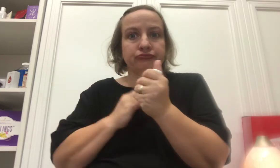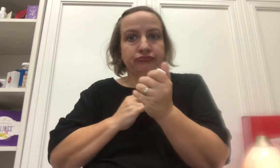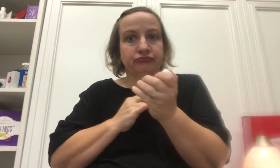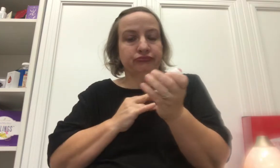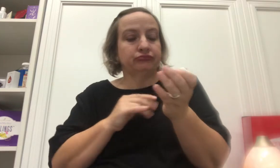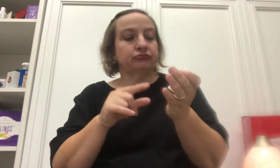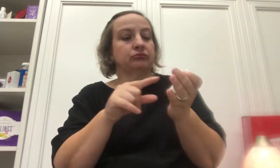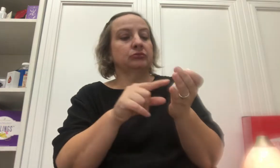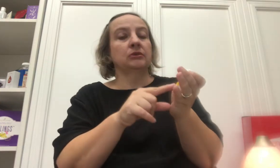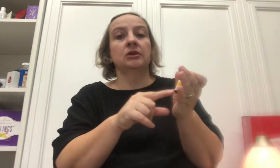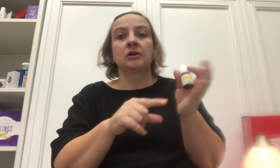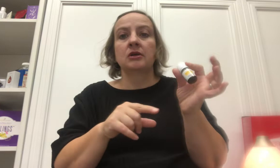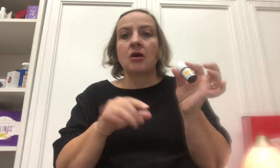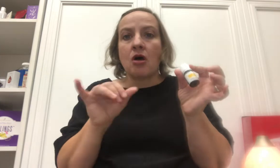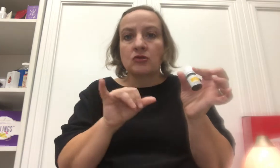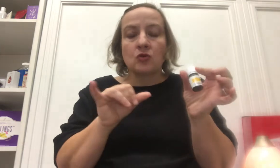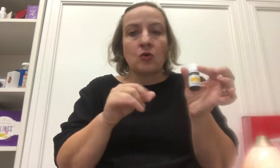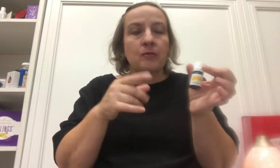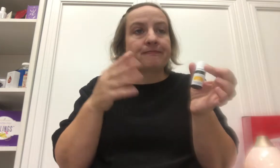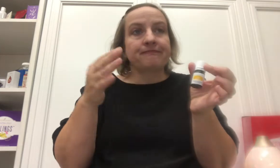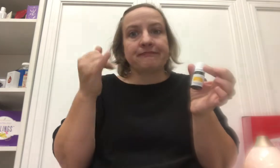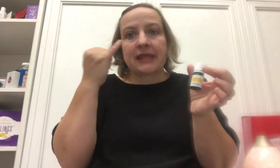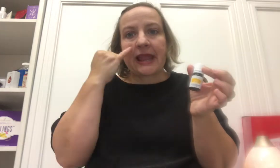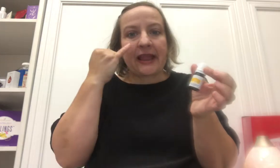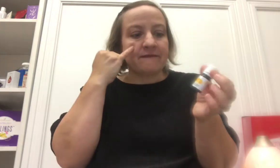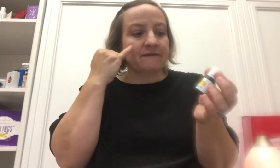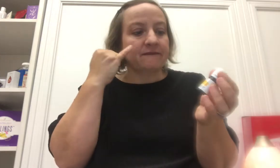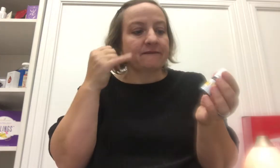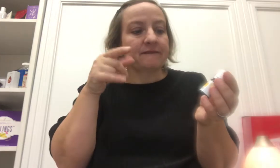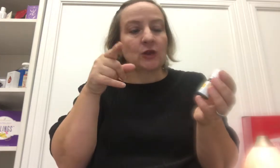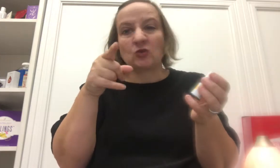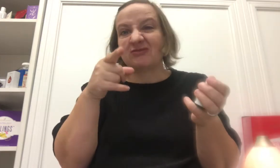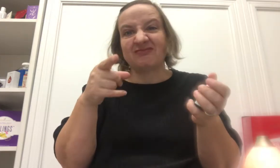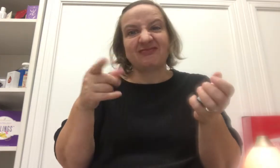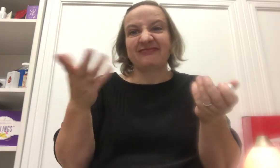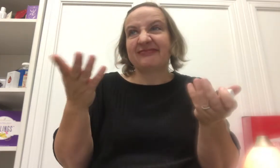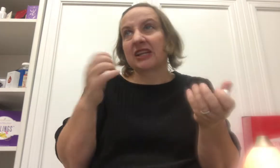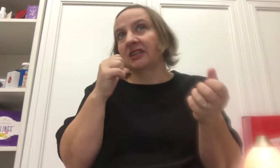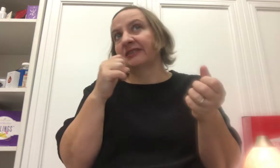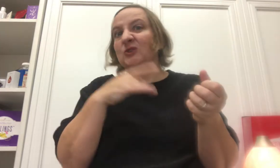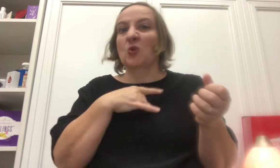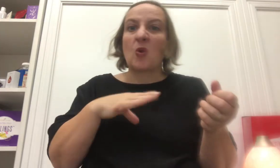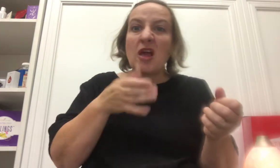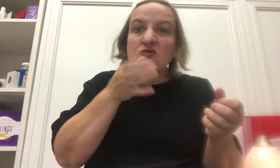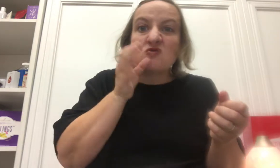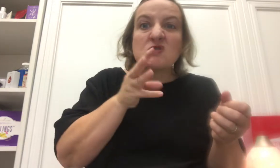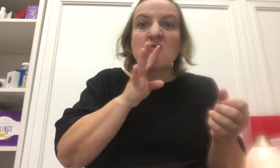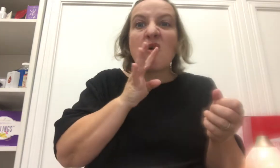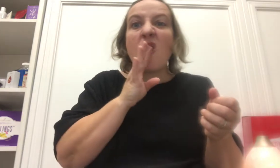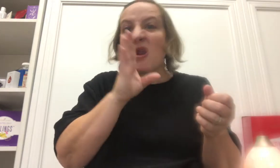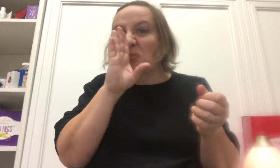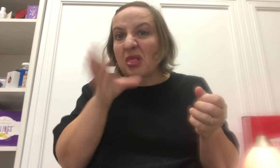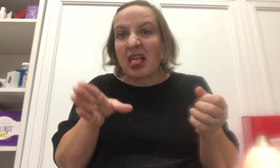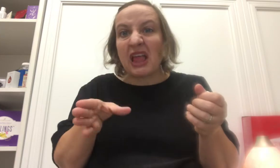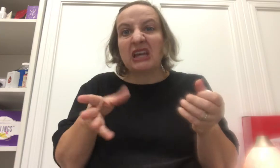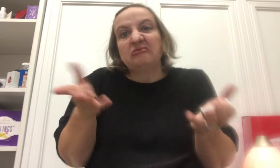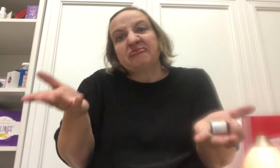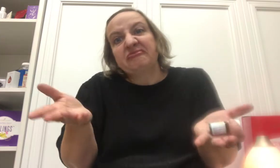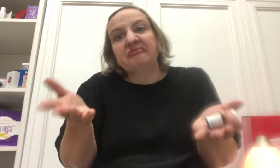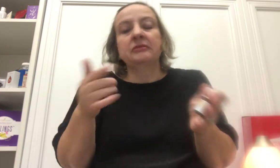off of surfaces. It's also great if you, maybe you don't like to drink plain